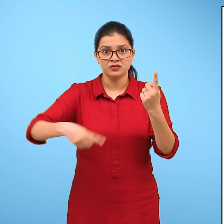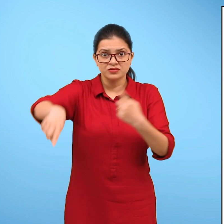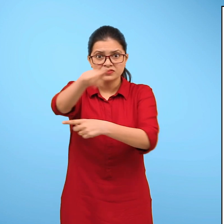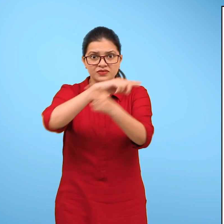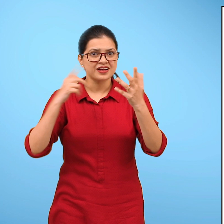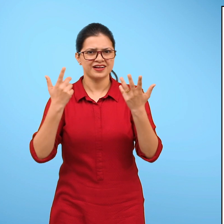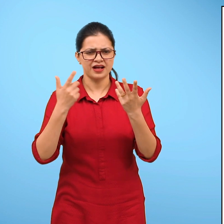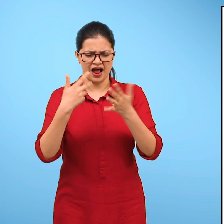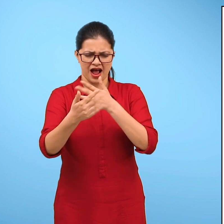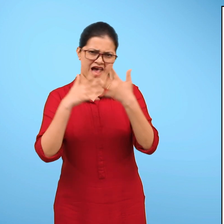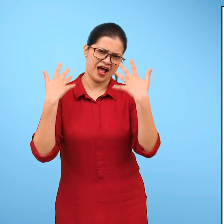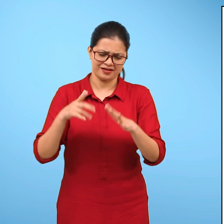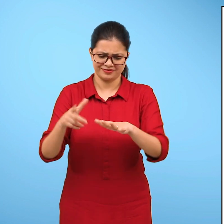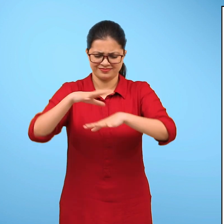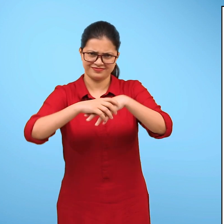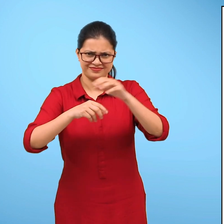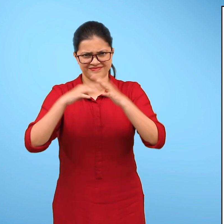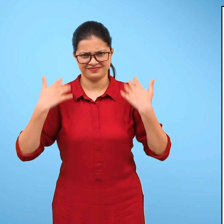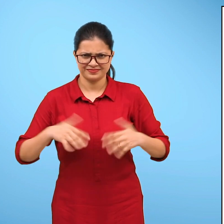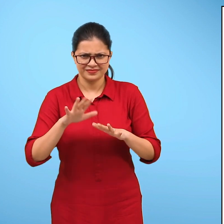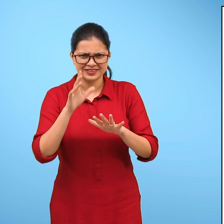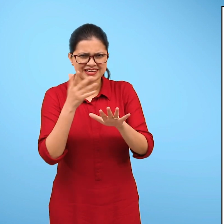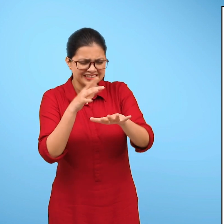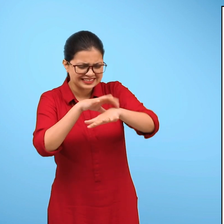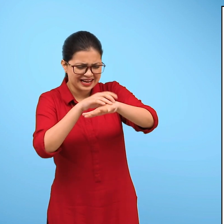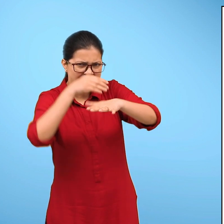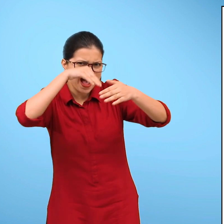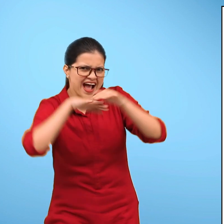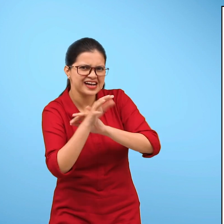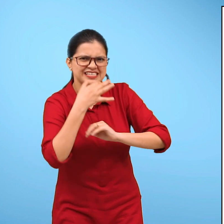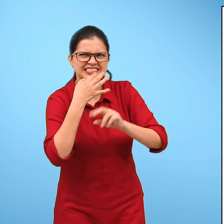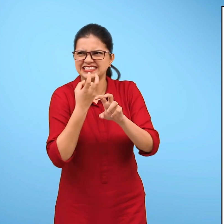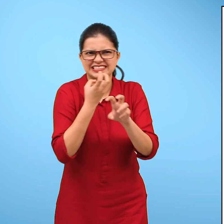Do you get a feel of something hard pressing against your fingers?